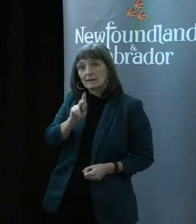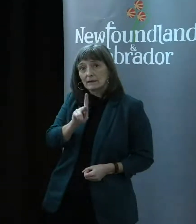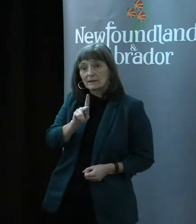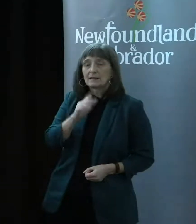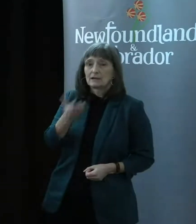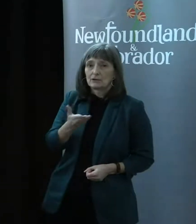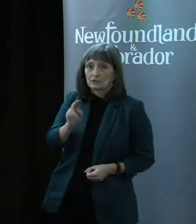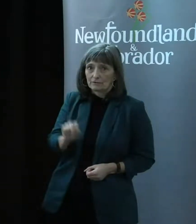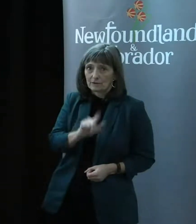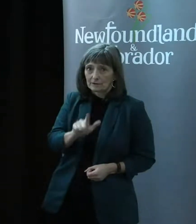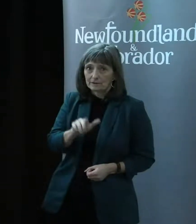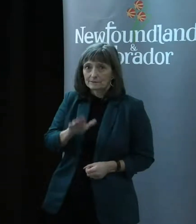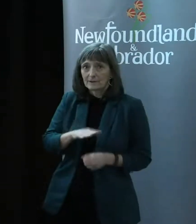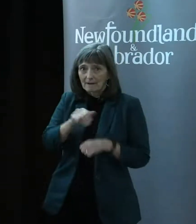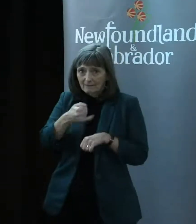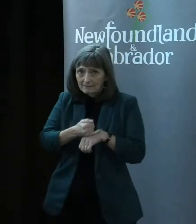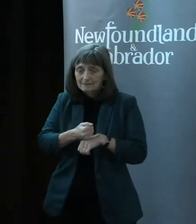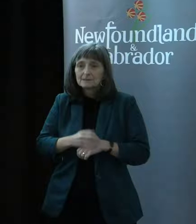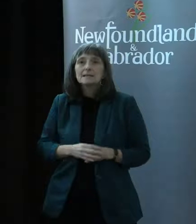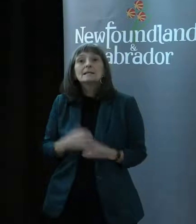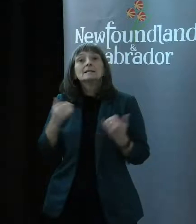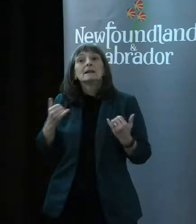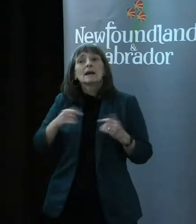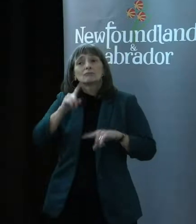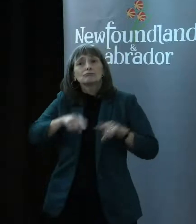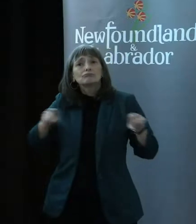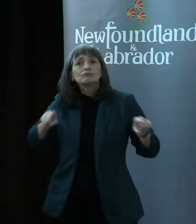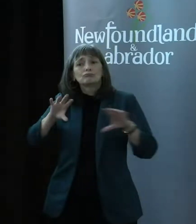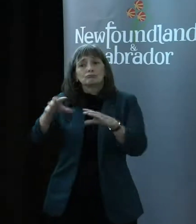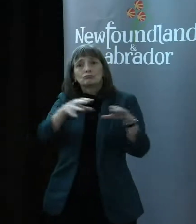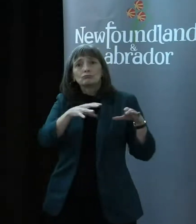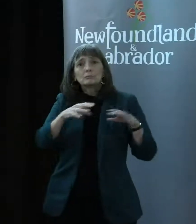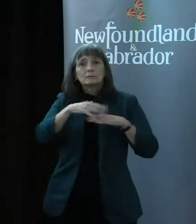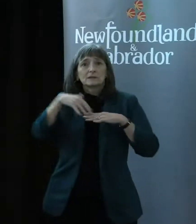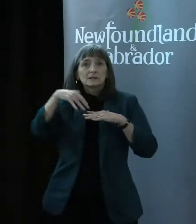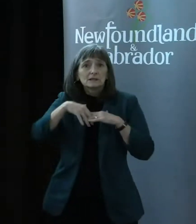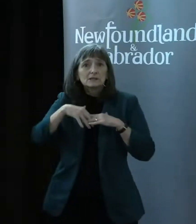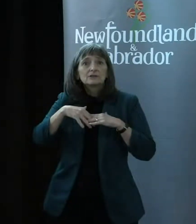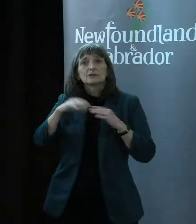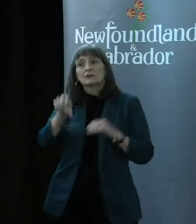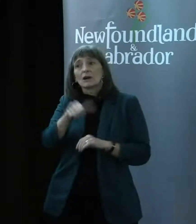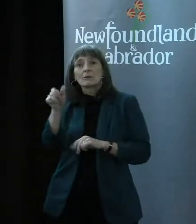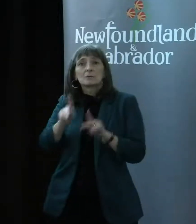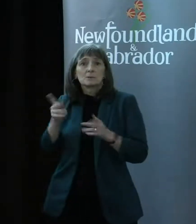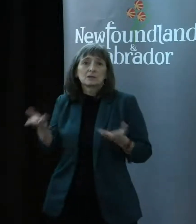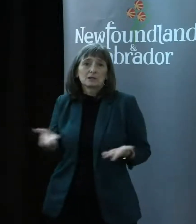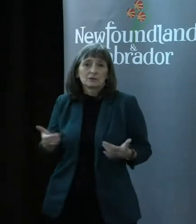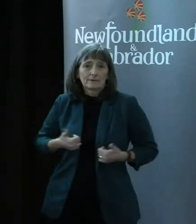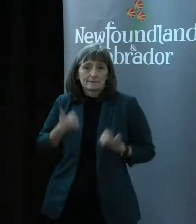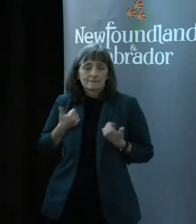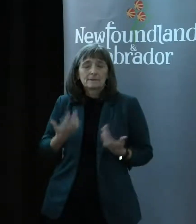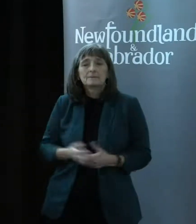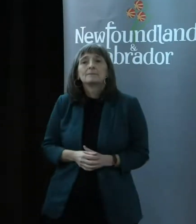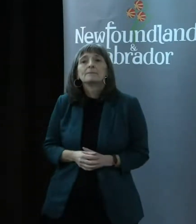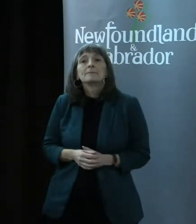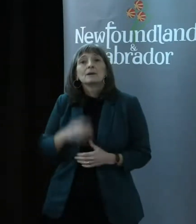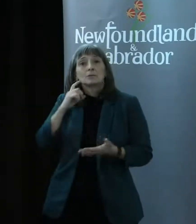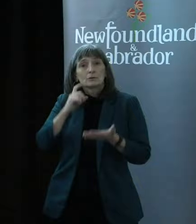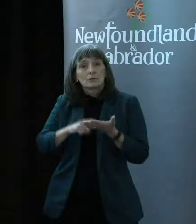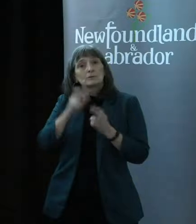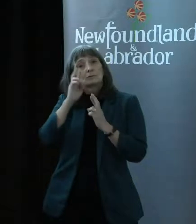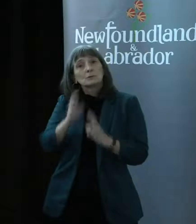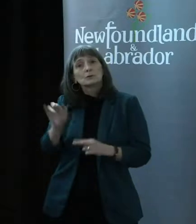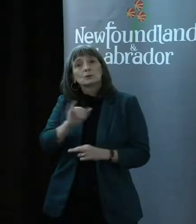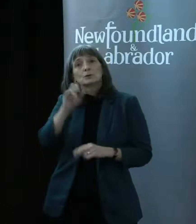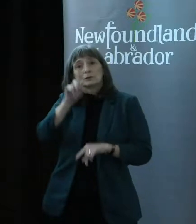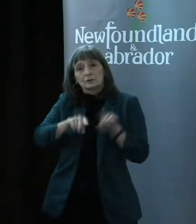Newfoundland. Today, this province is home to diverse populations of Indigenous and other people. We also acknowledge with respect